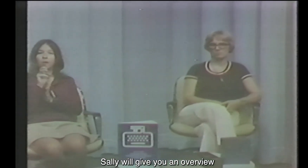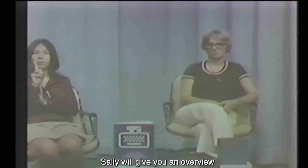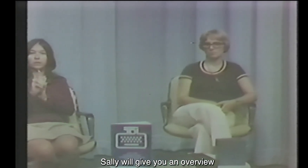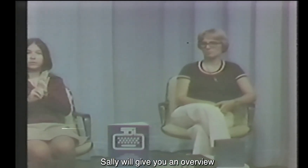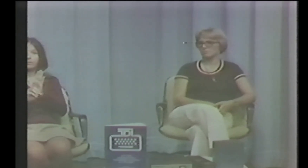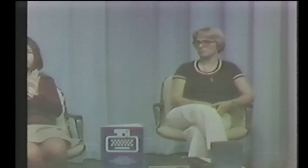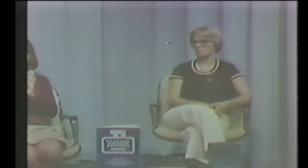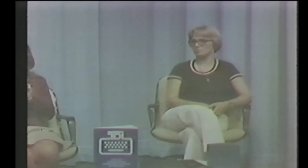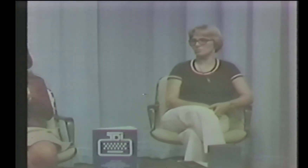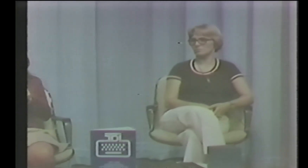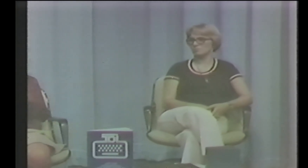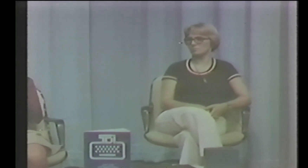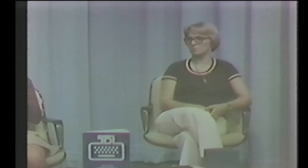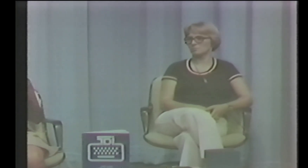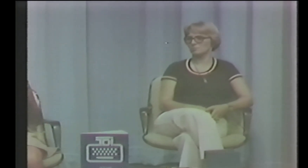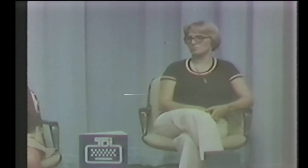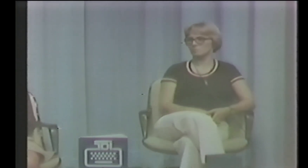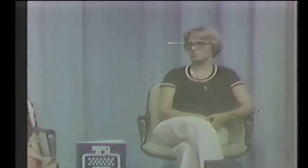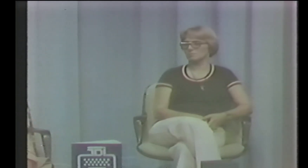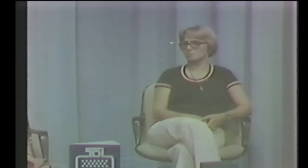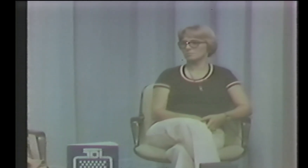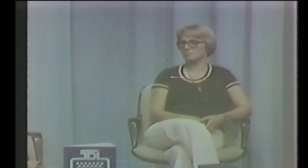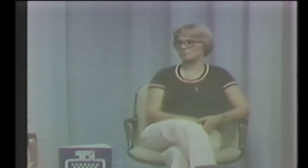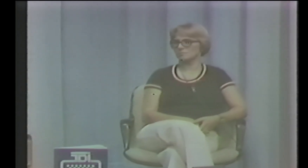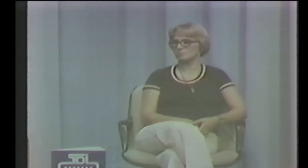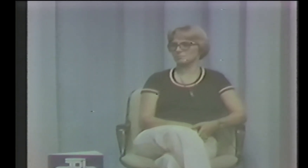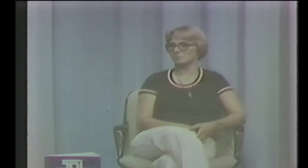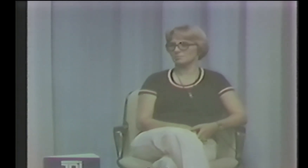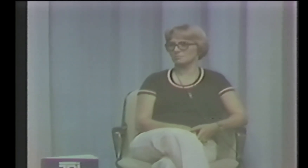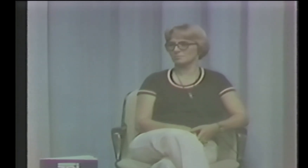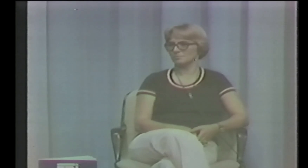development from her personal experience. Sally?